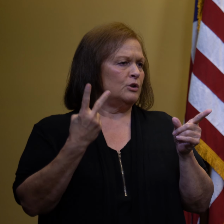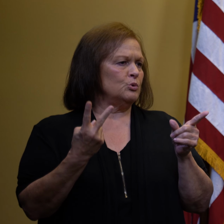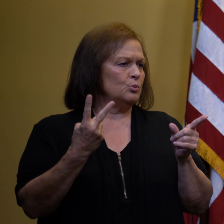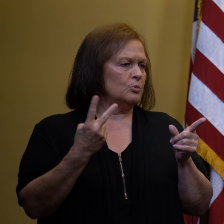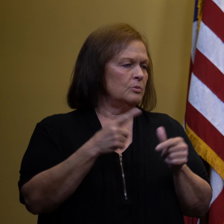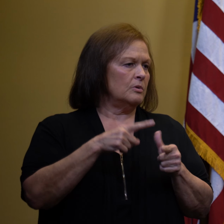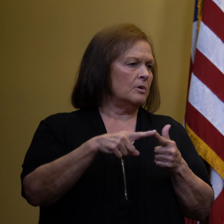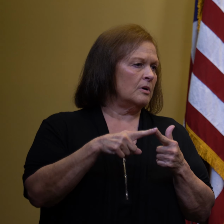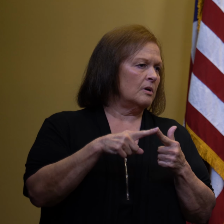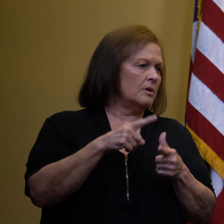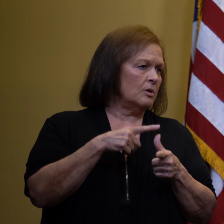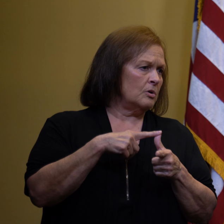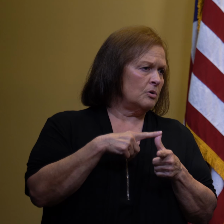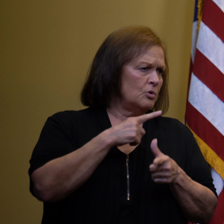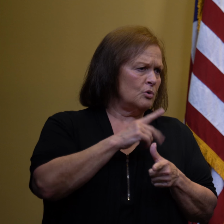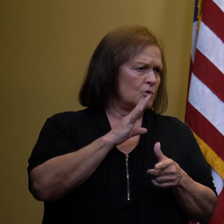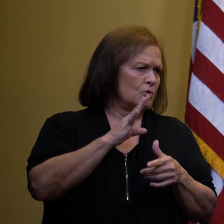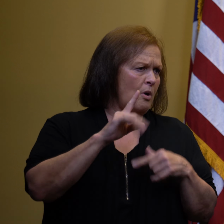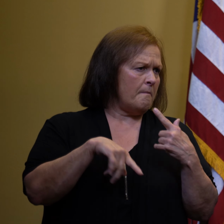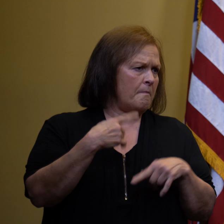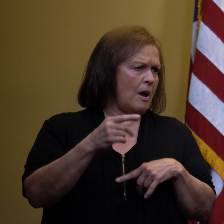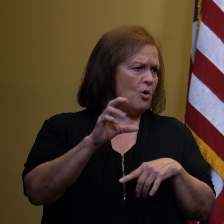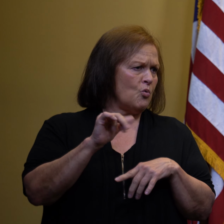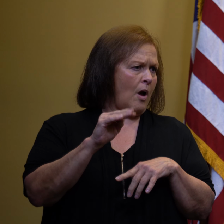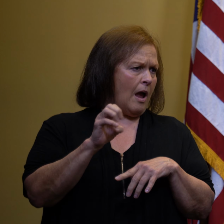things. One, you mentioned teen crime. The